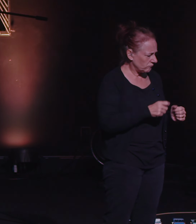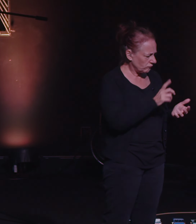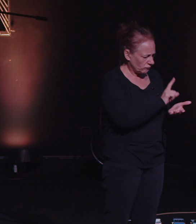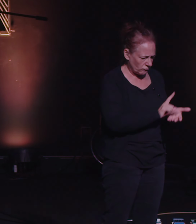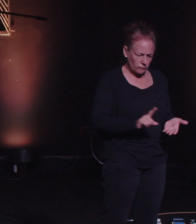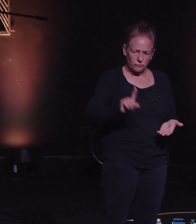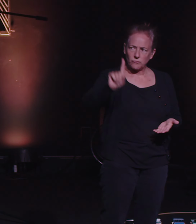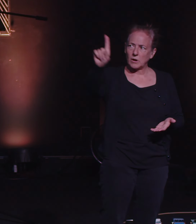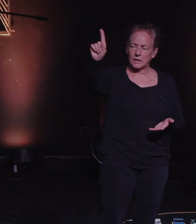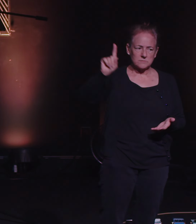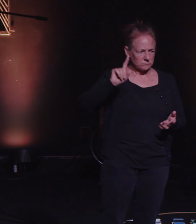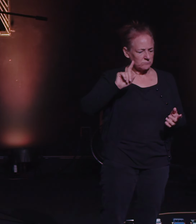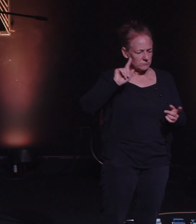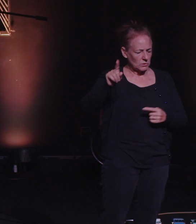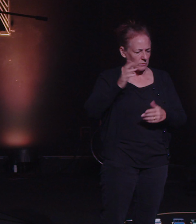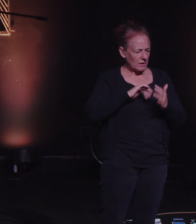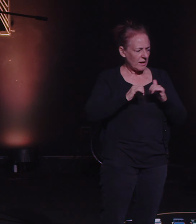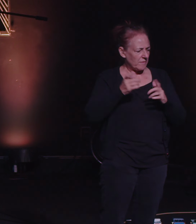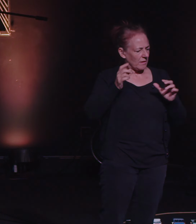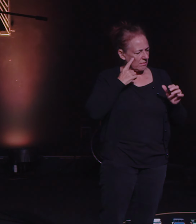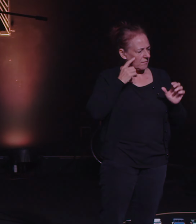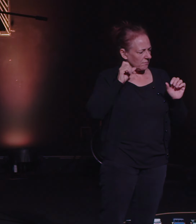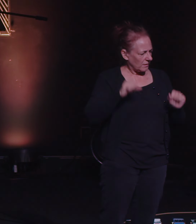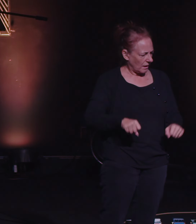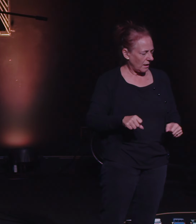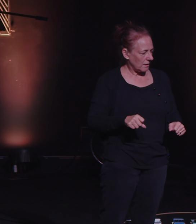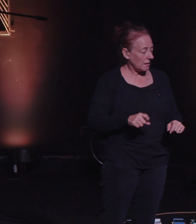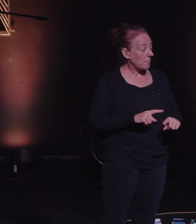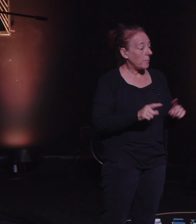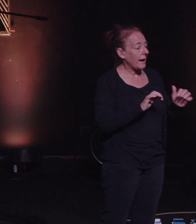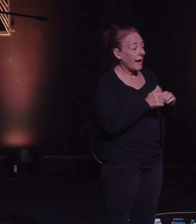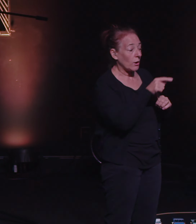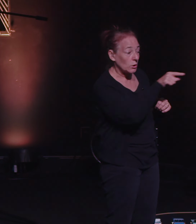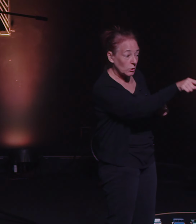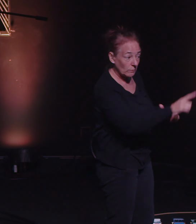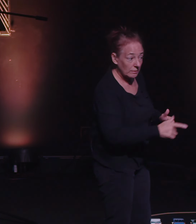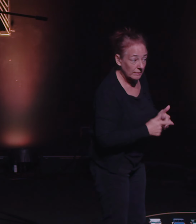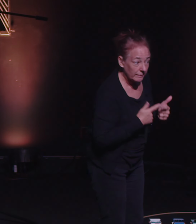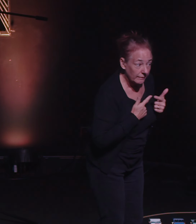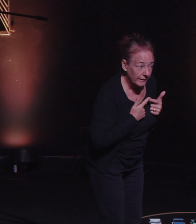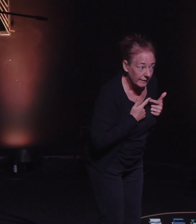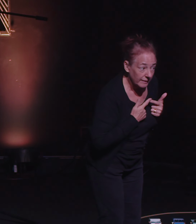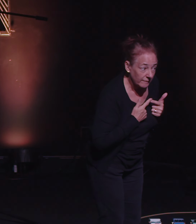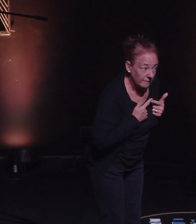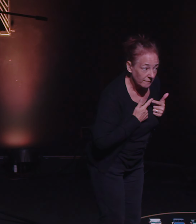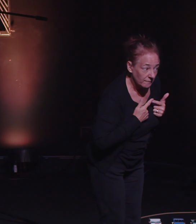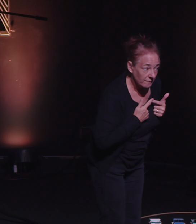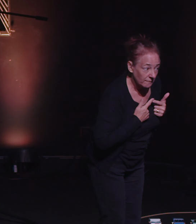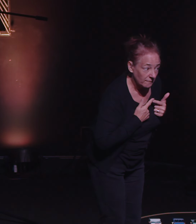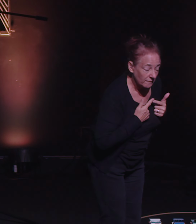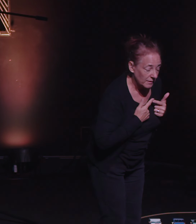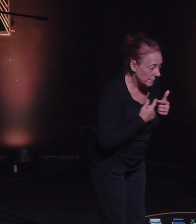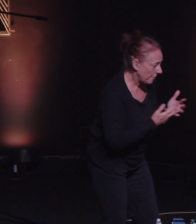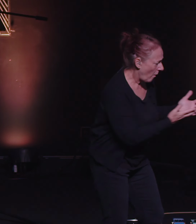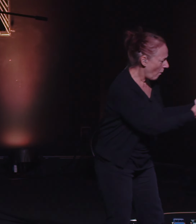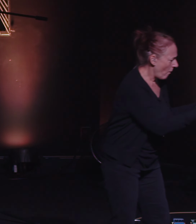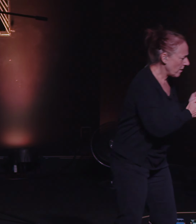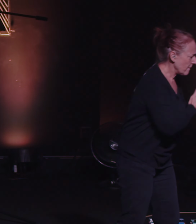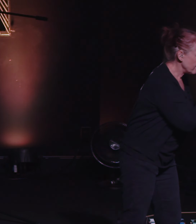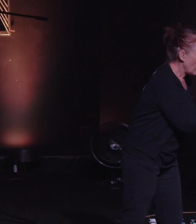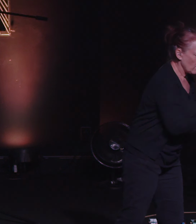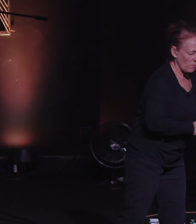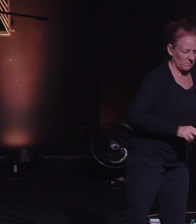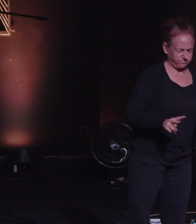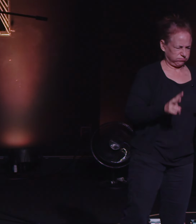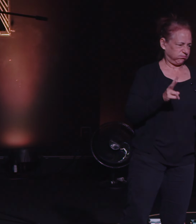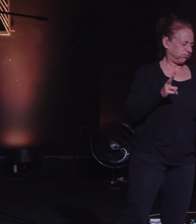Does the way that we live outside of church say that that's true? That's a question that I'm asking myself.